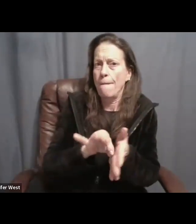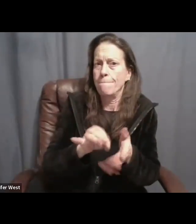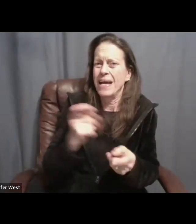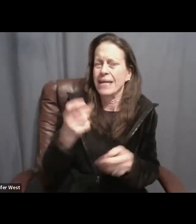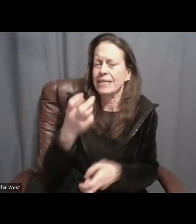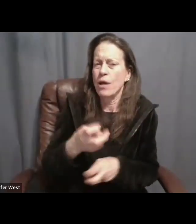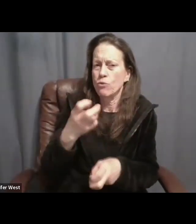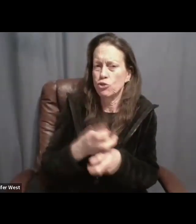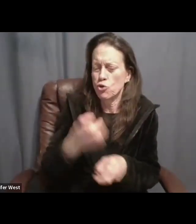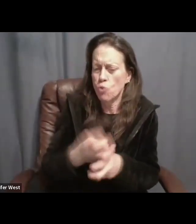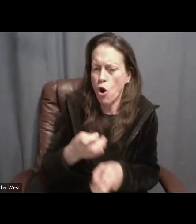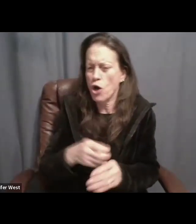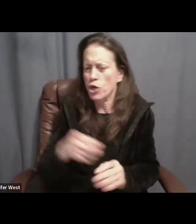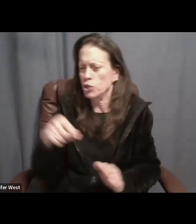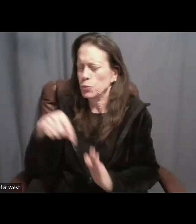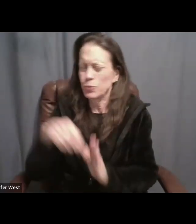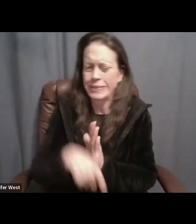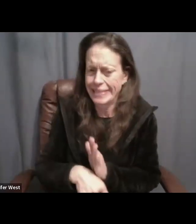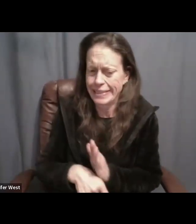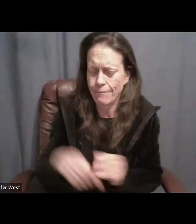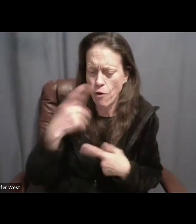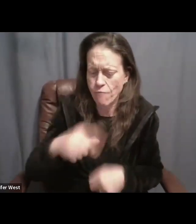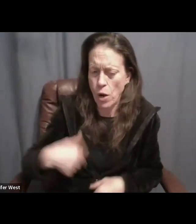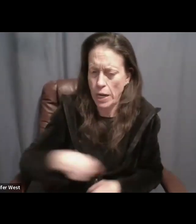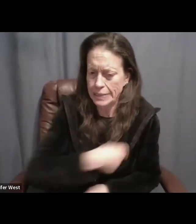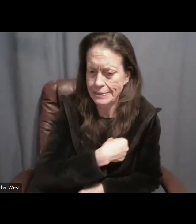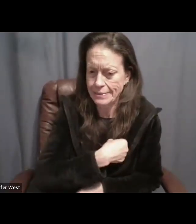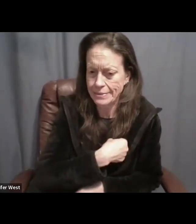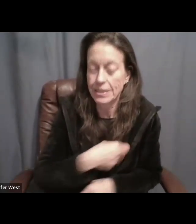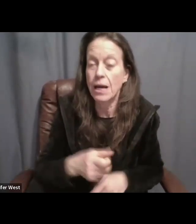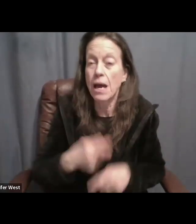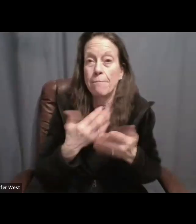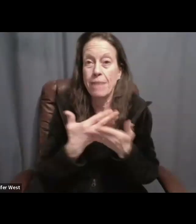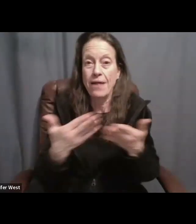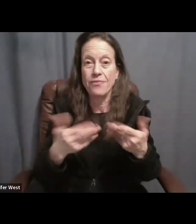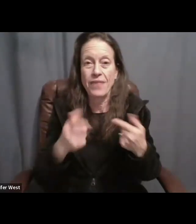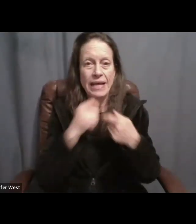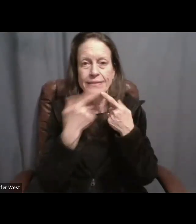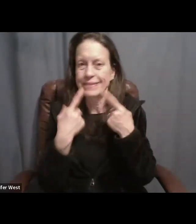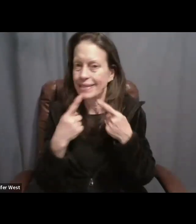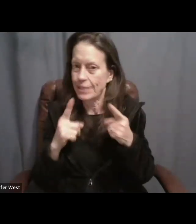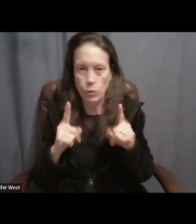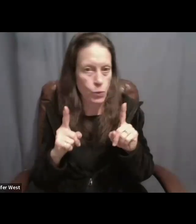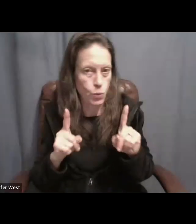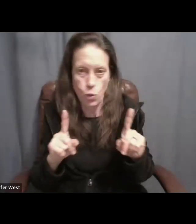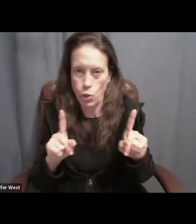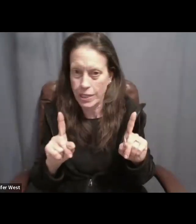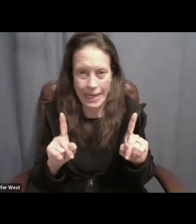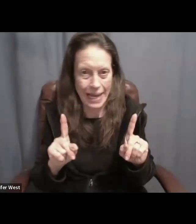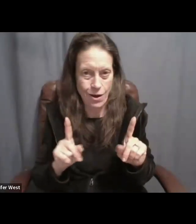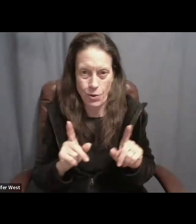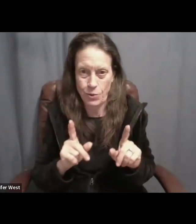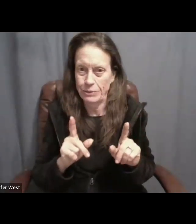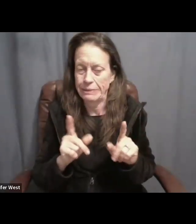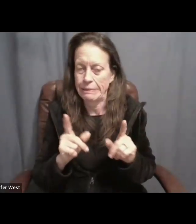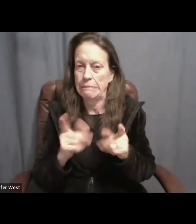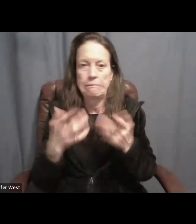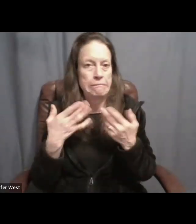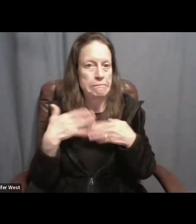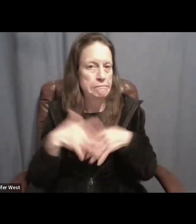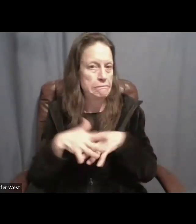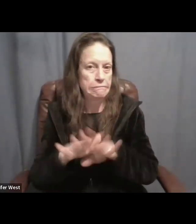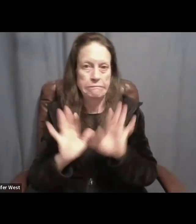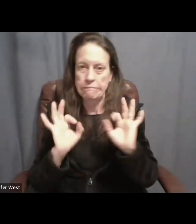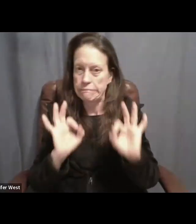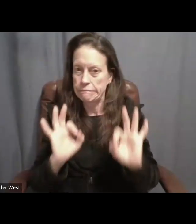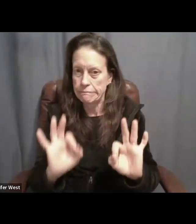too deep, too steep. But things didn't work out as well as we had hoped, mostly because